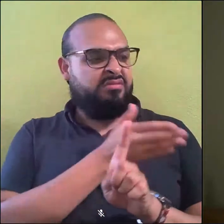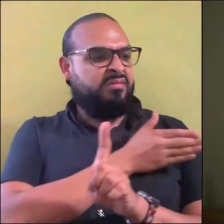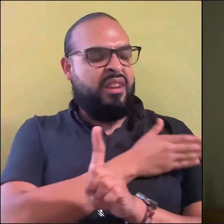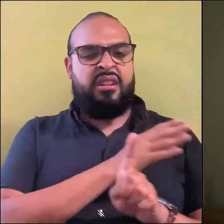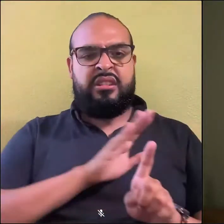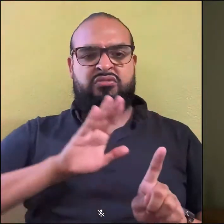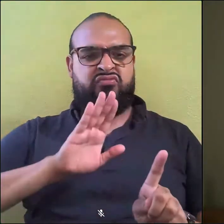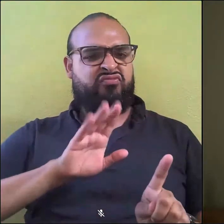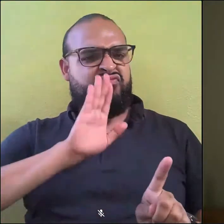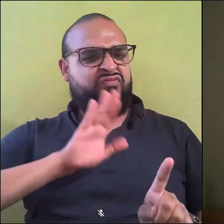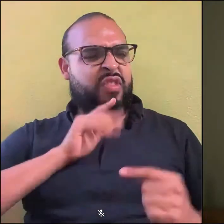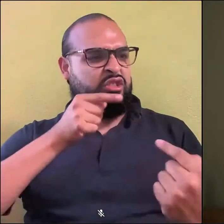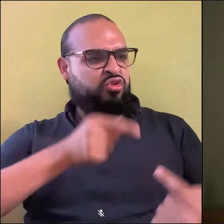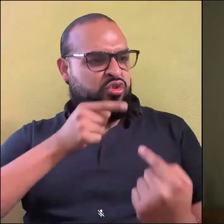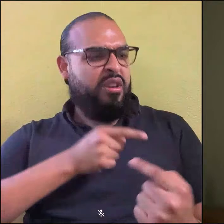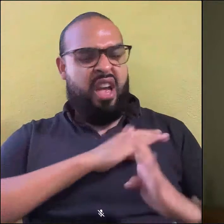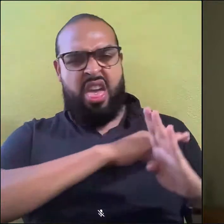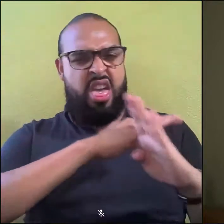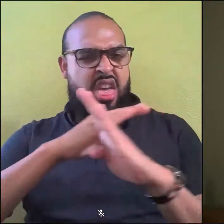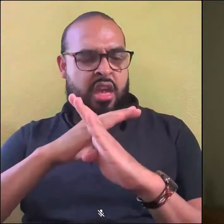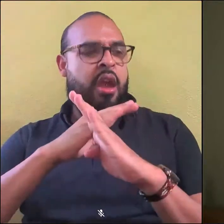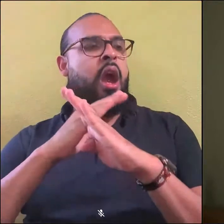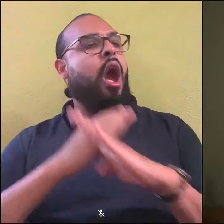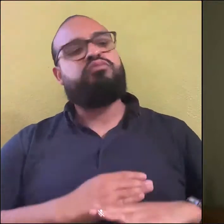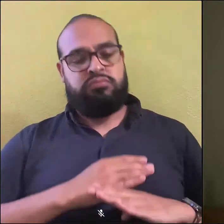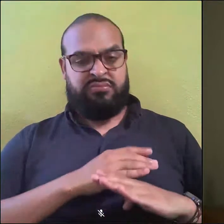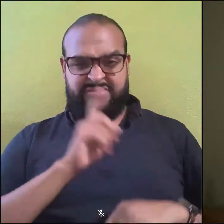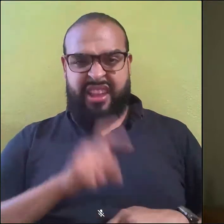almost all of them really, pale in comparison.